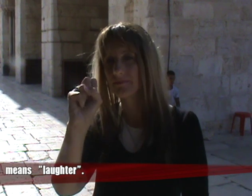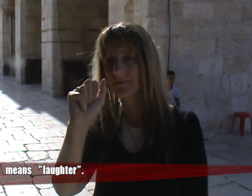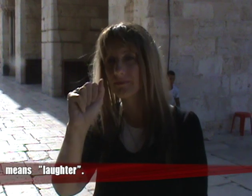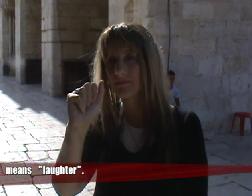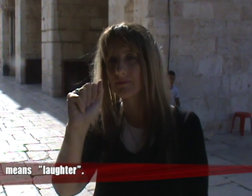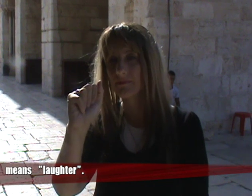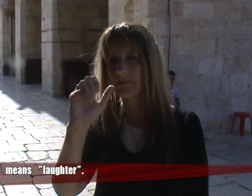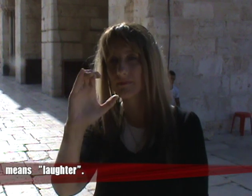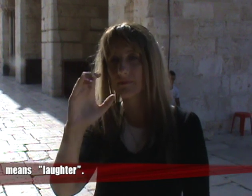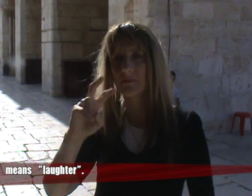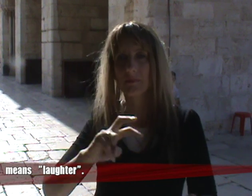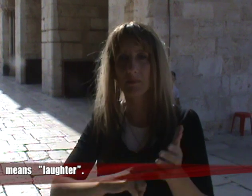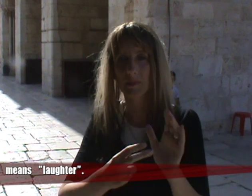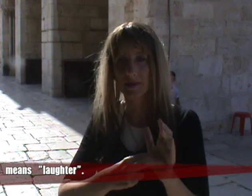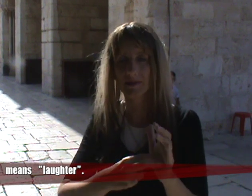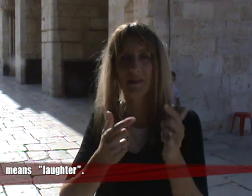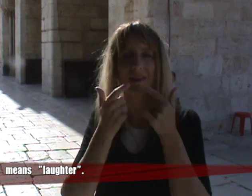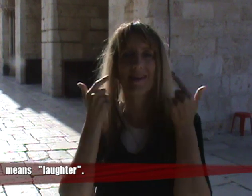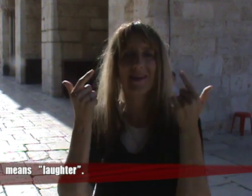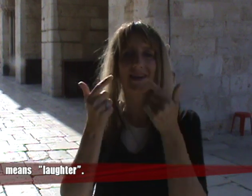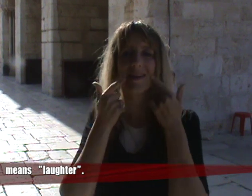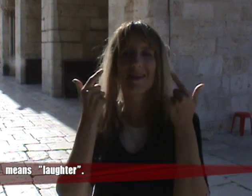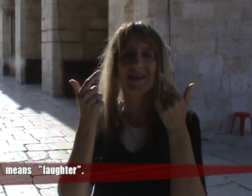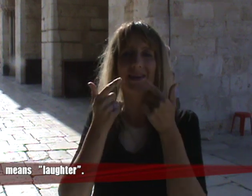Isaac, which means laughter.